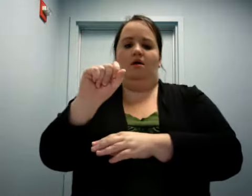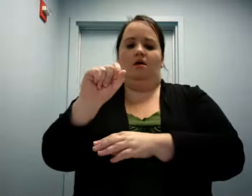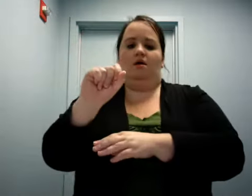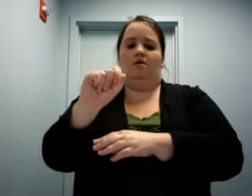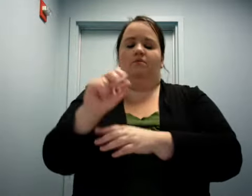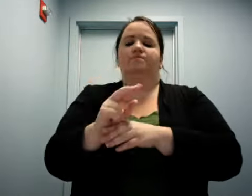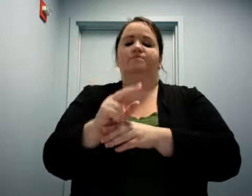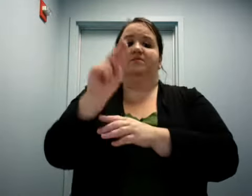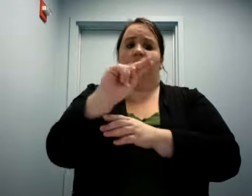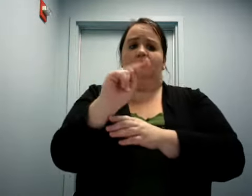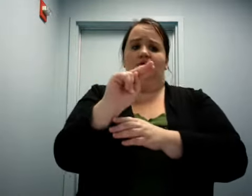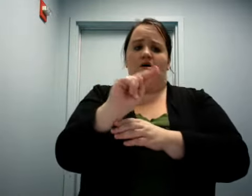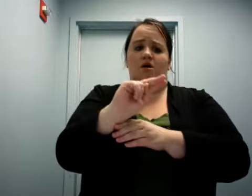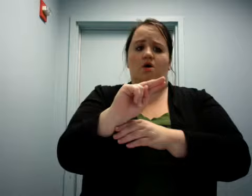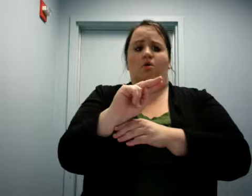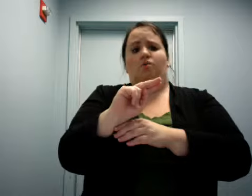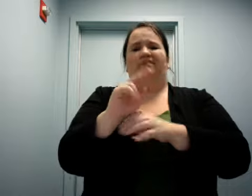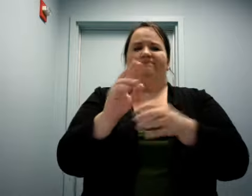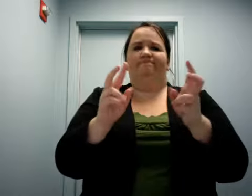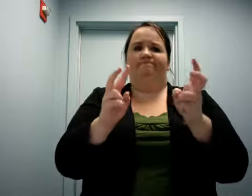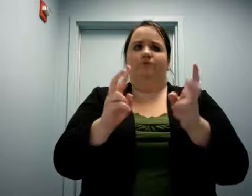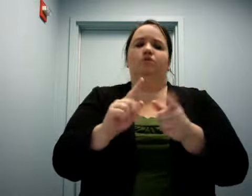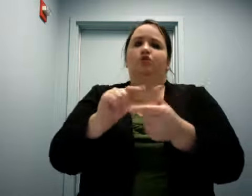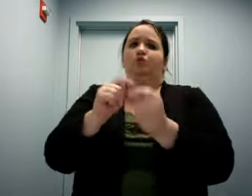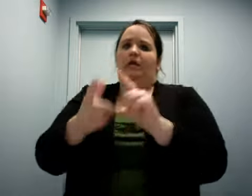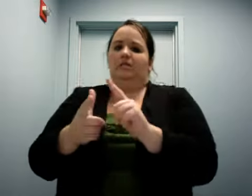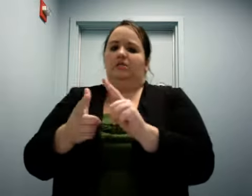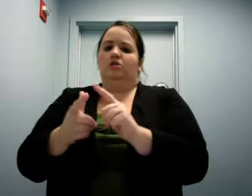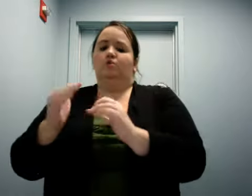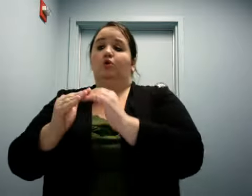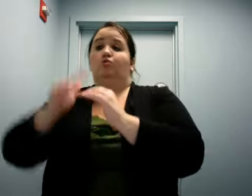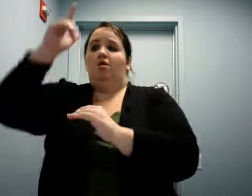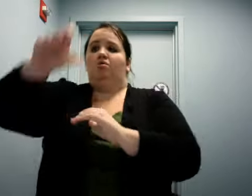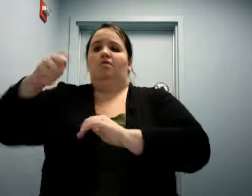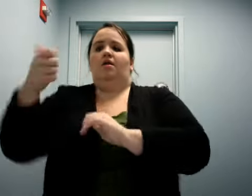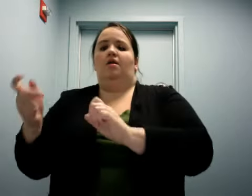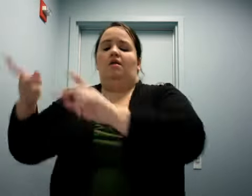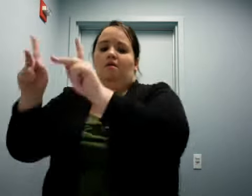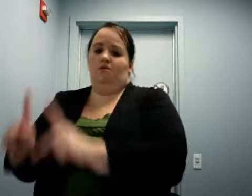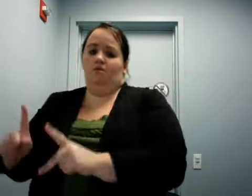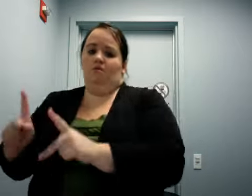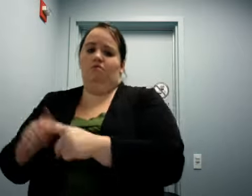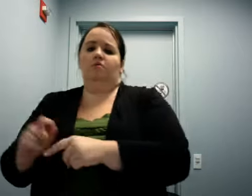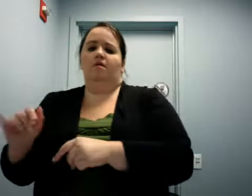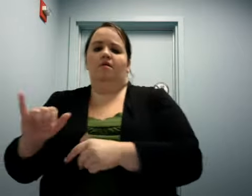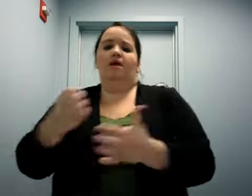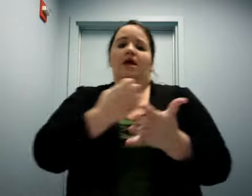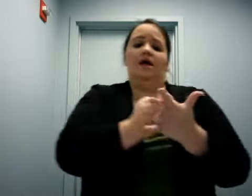that loosely translates to, to be greater than another. Like our economic and political walls,